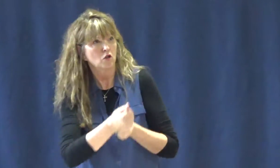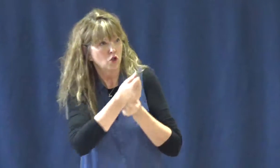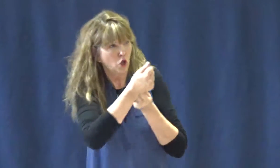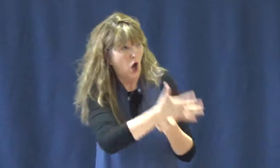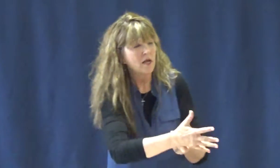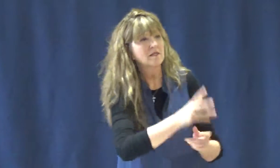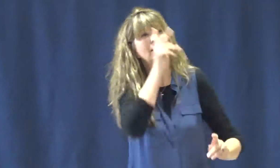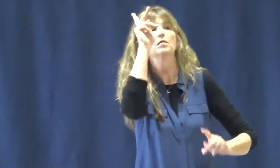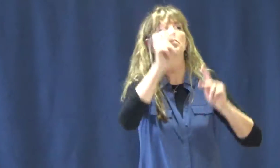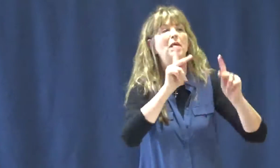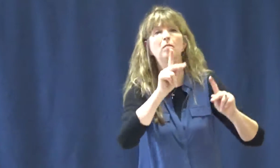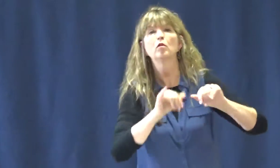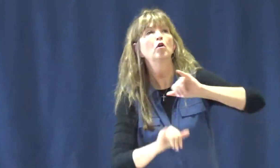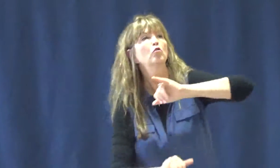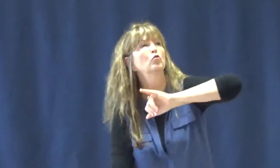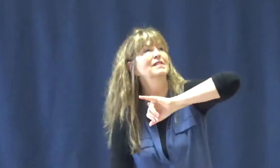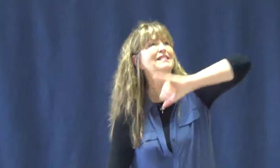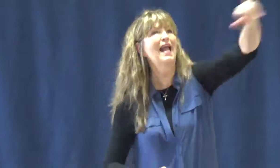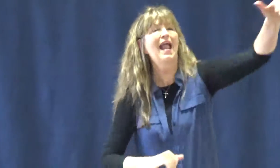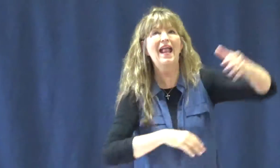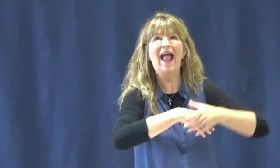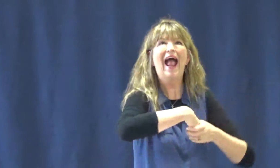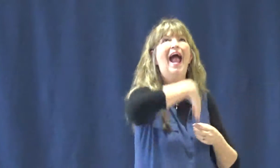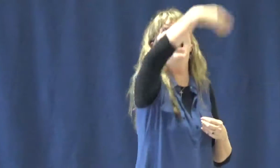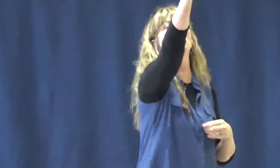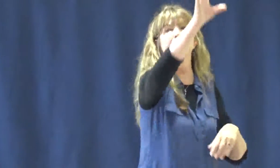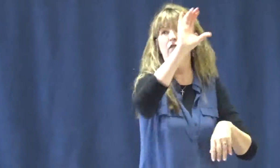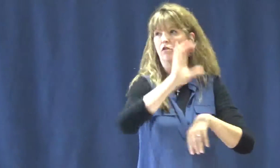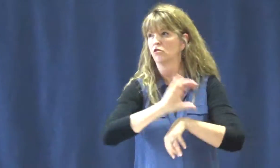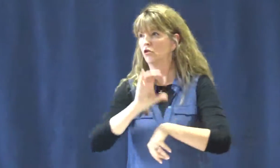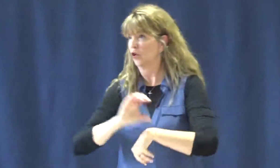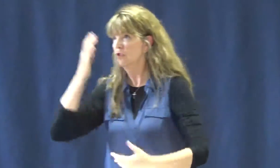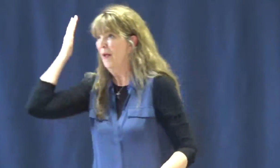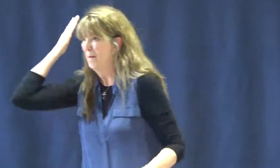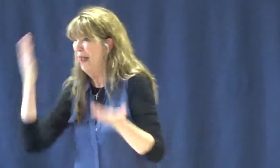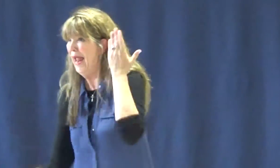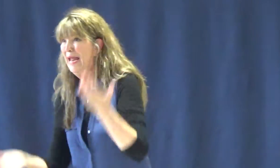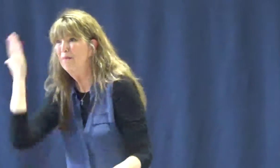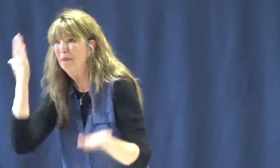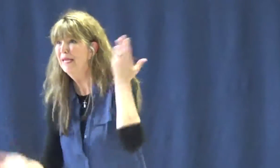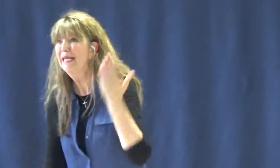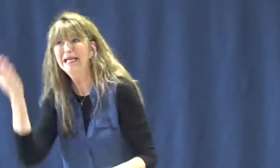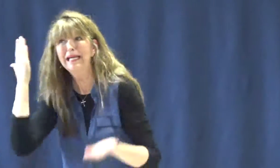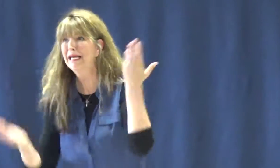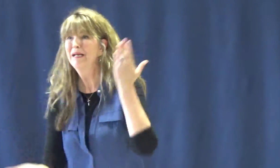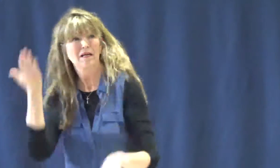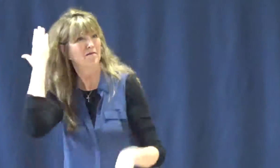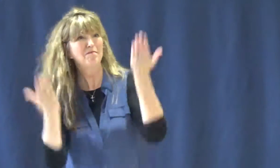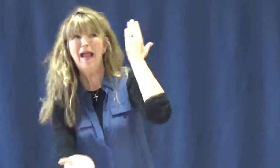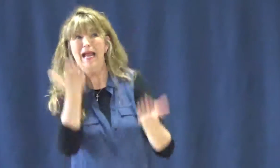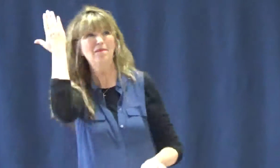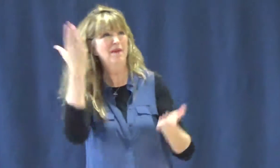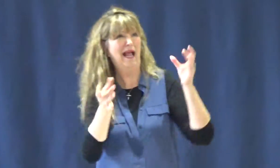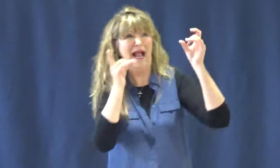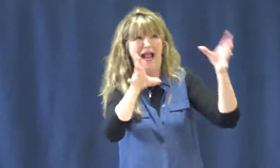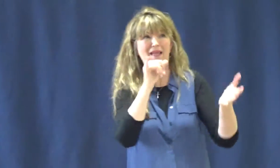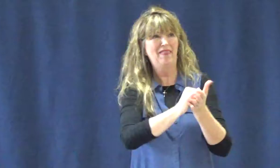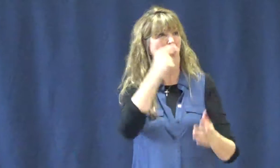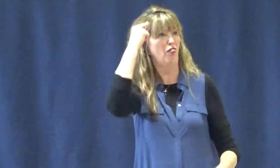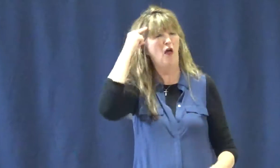done that has caused people to stay away and to stay out of church. Possibly. Maybe.